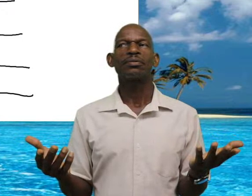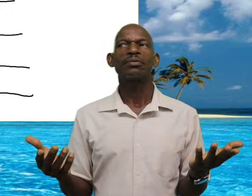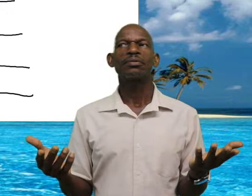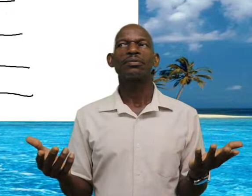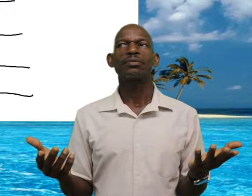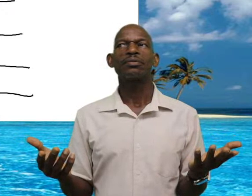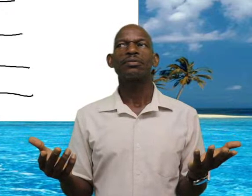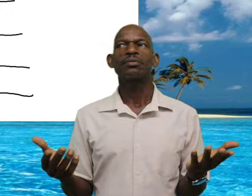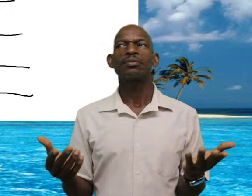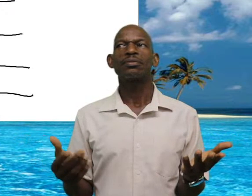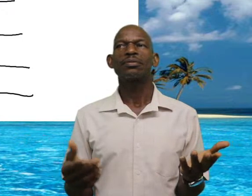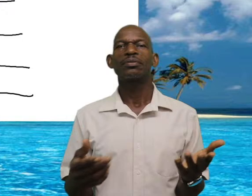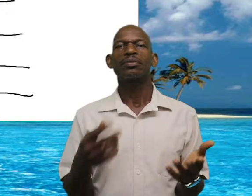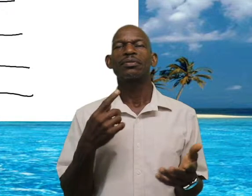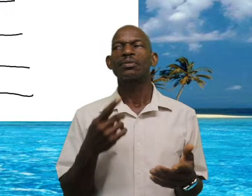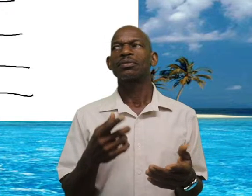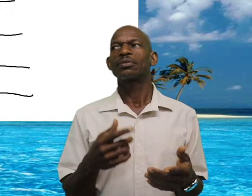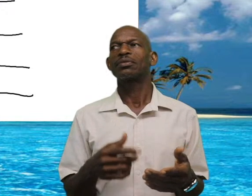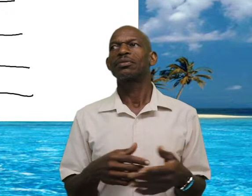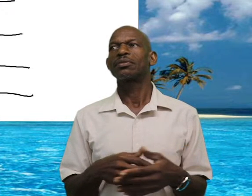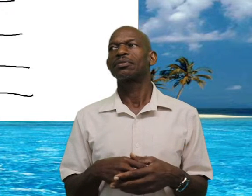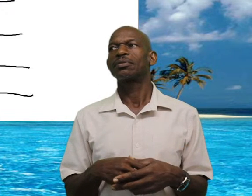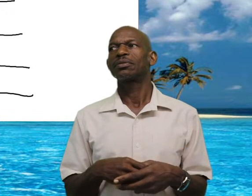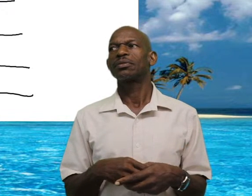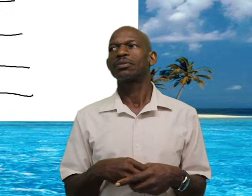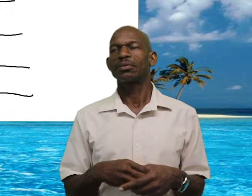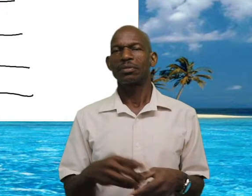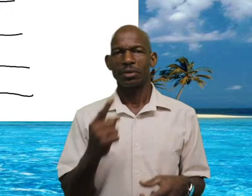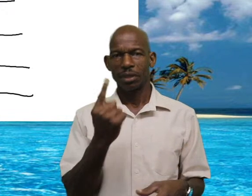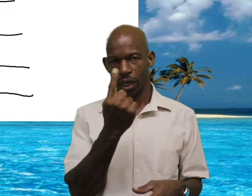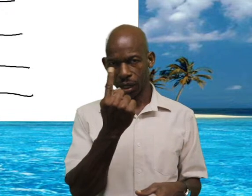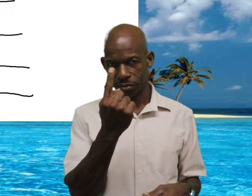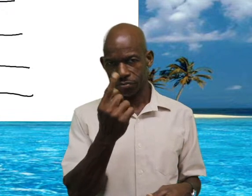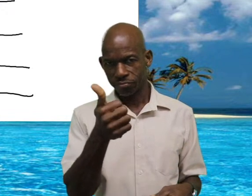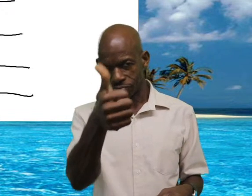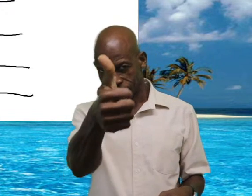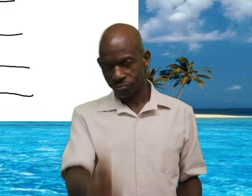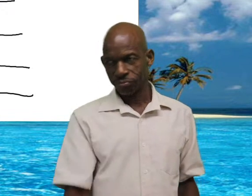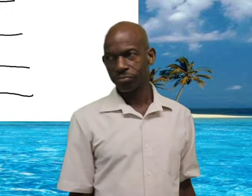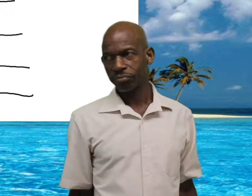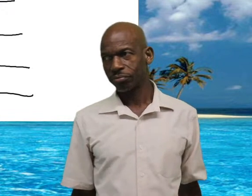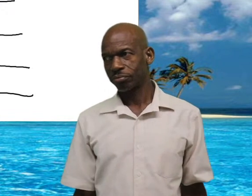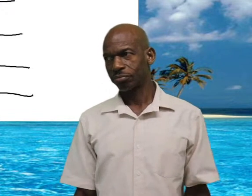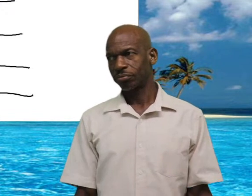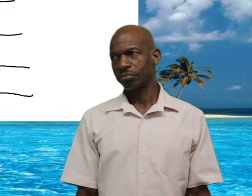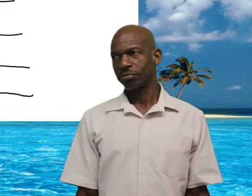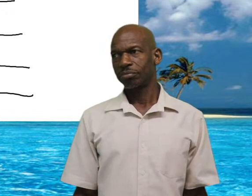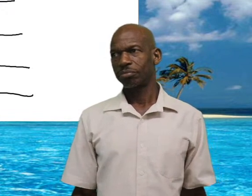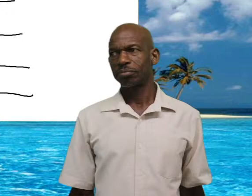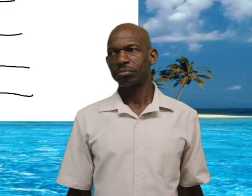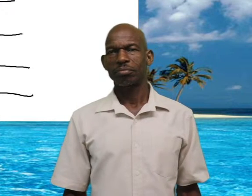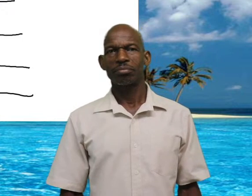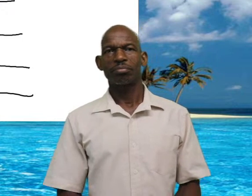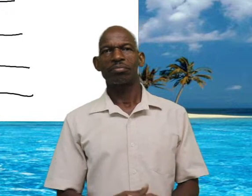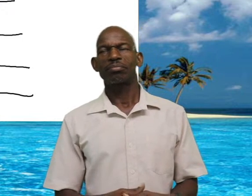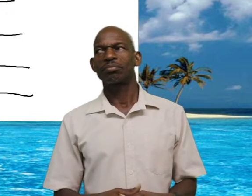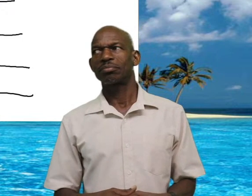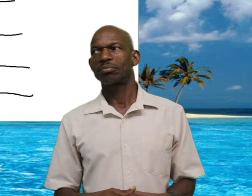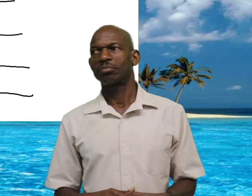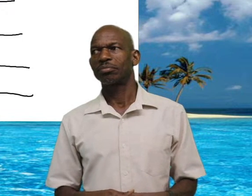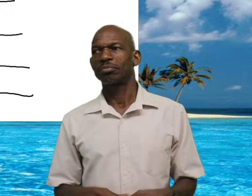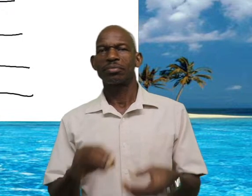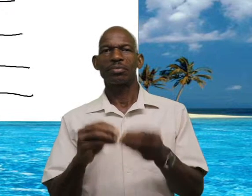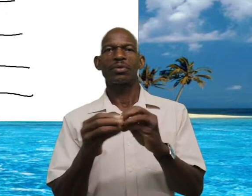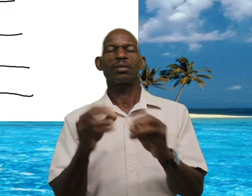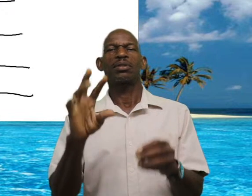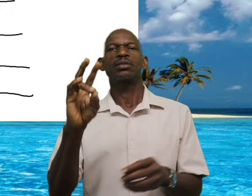You had to tell me the, okay. All right, singular. All right, so you can tell me either A or B. Very good. Singular. Okay, number